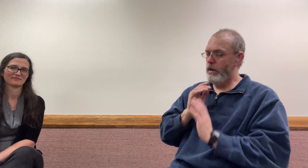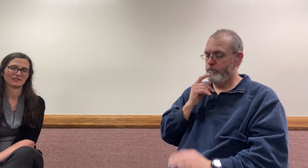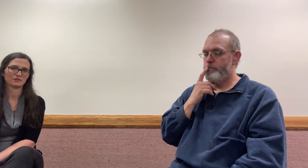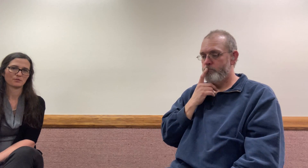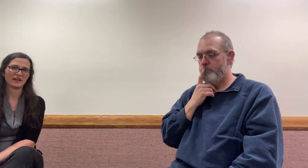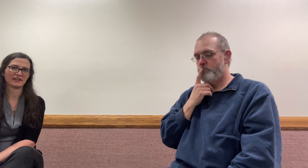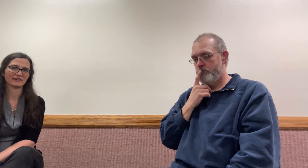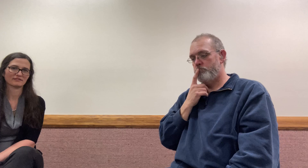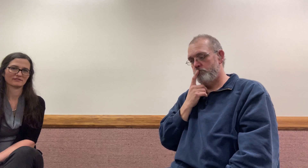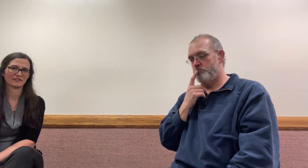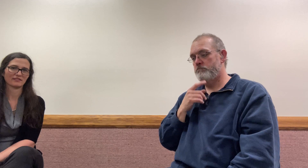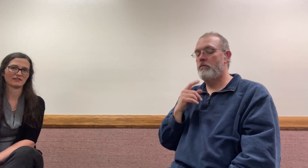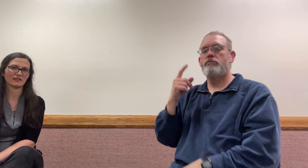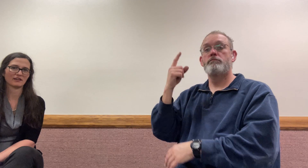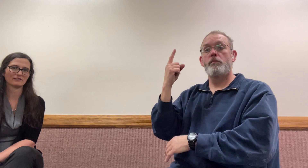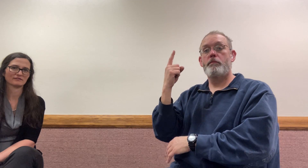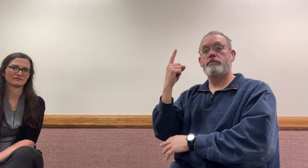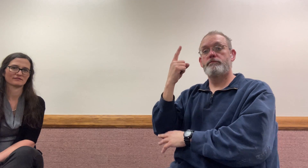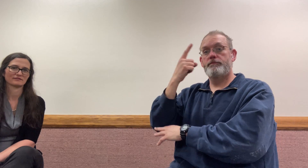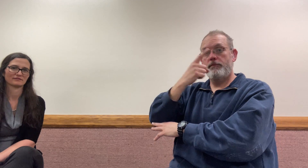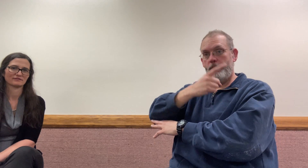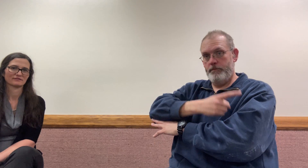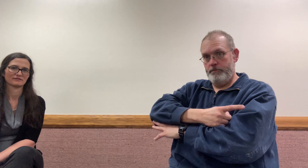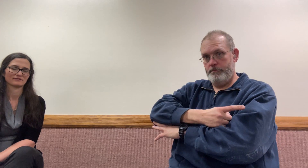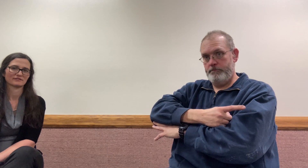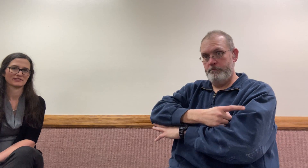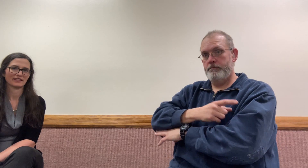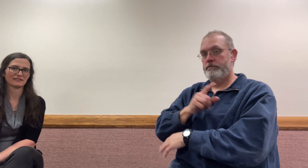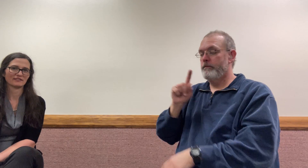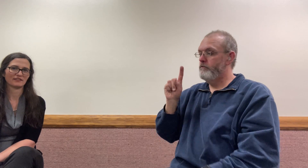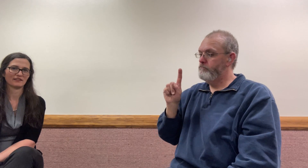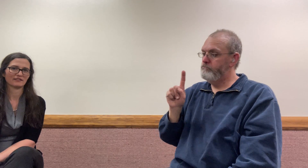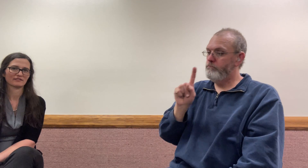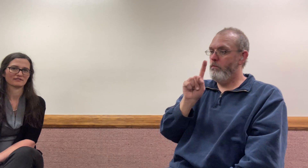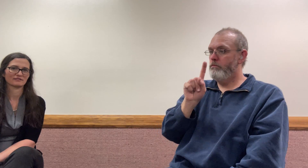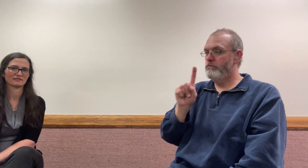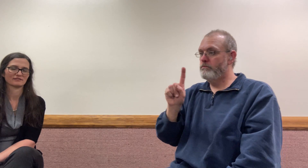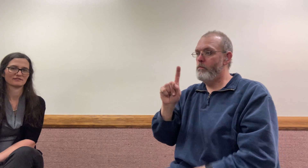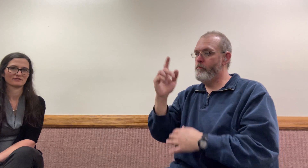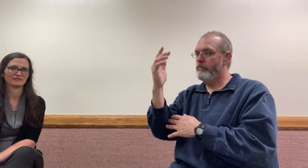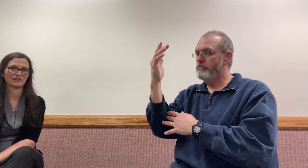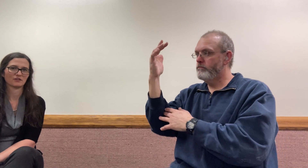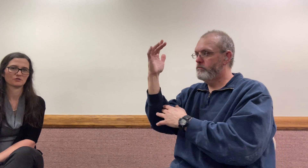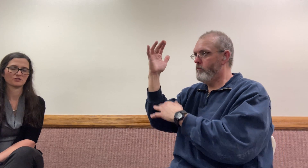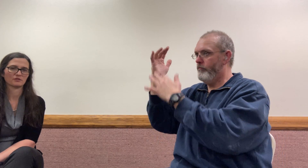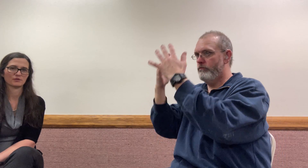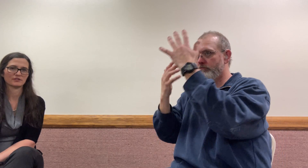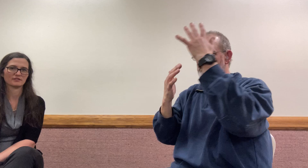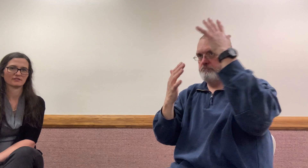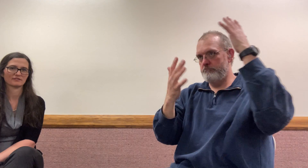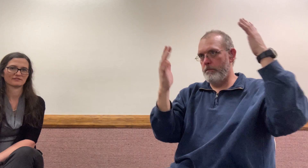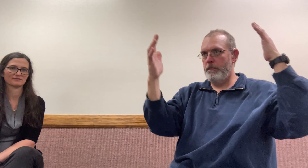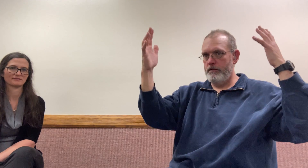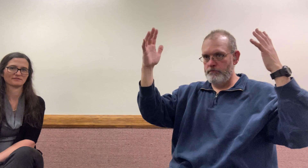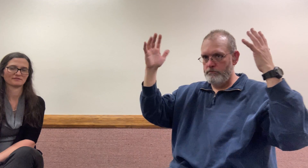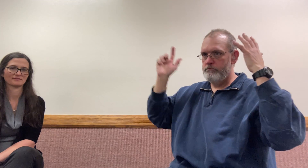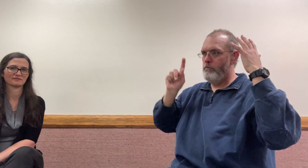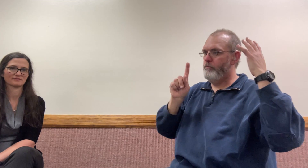he was praying and thinking. And the next day, he goes to the woods.